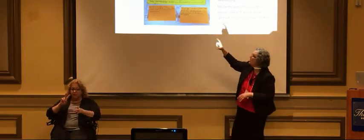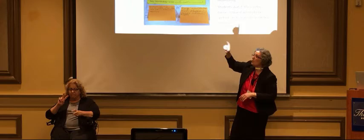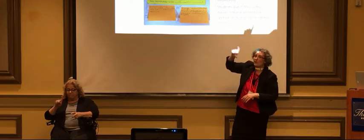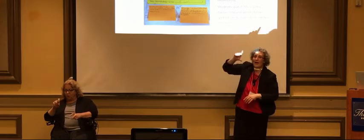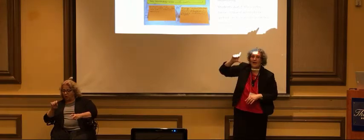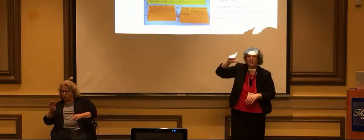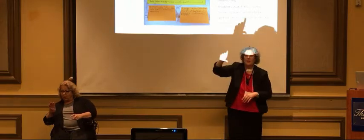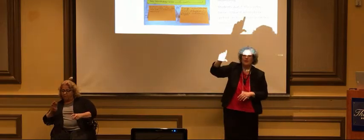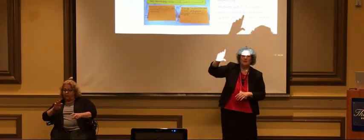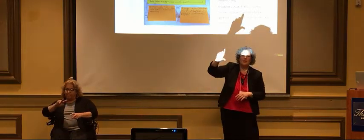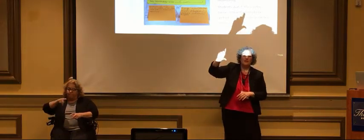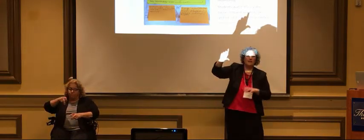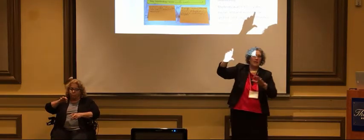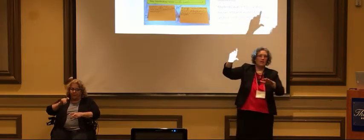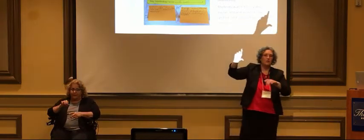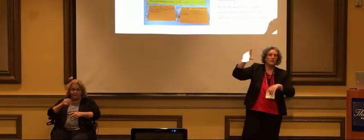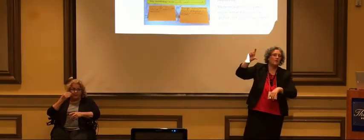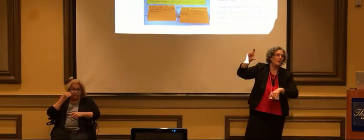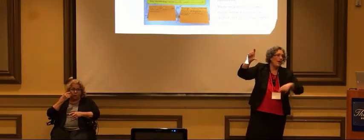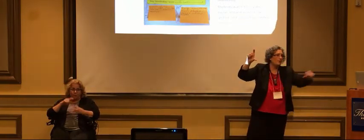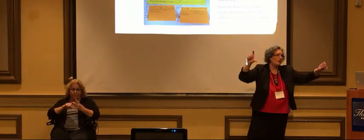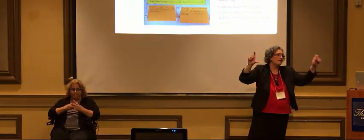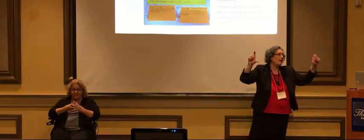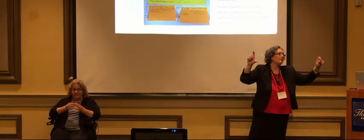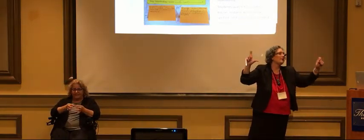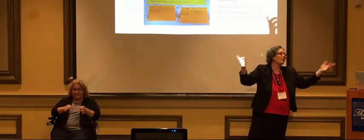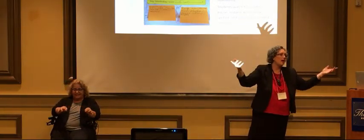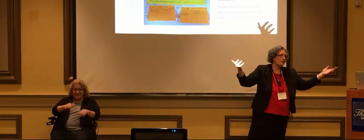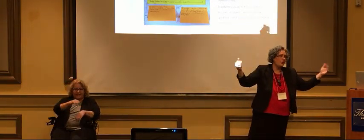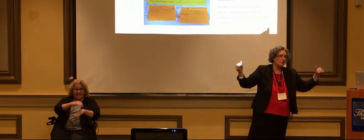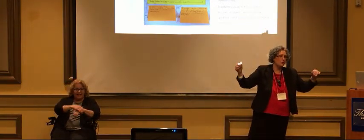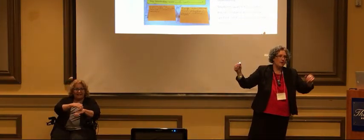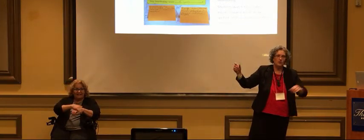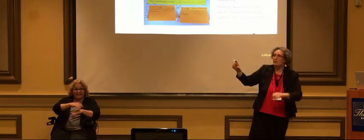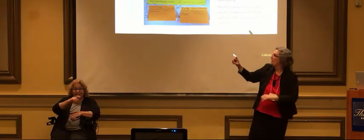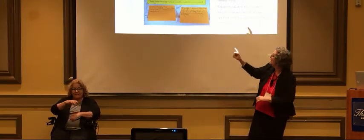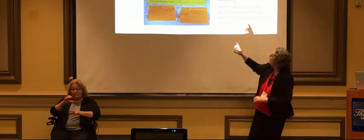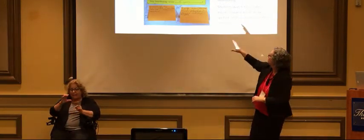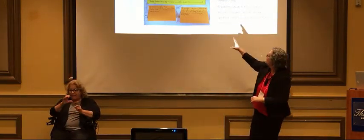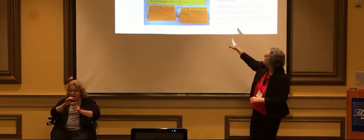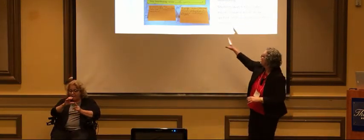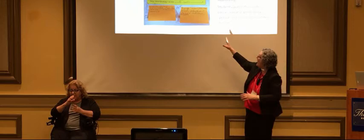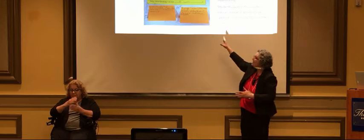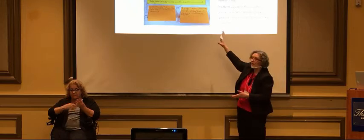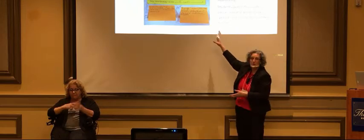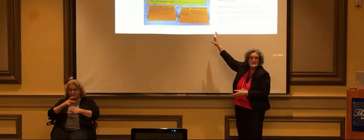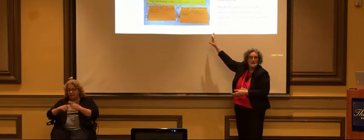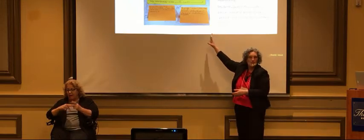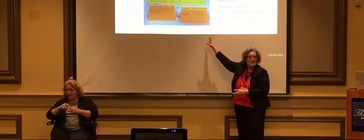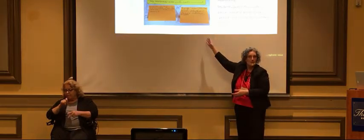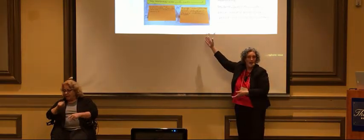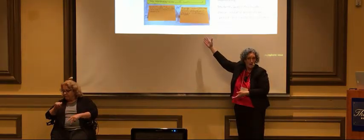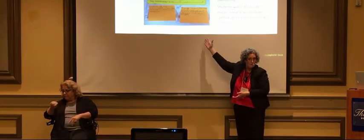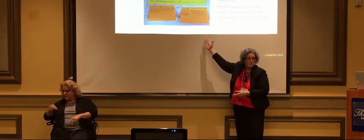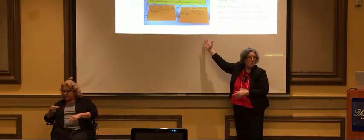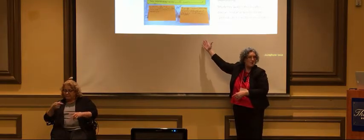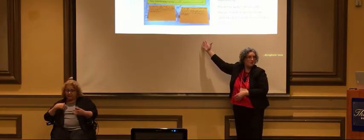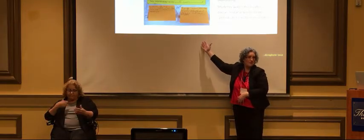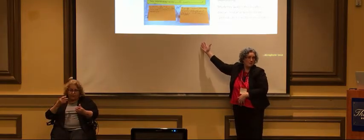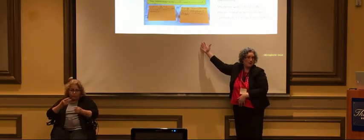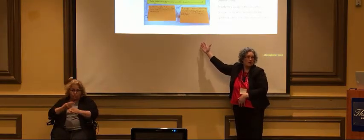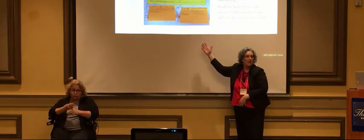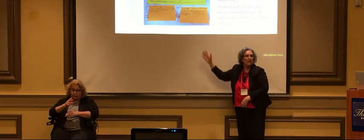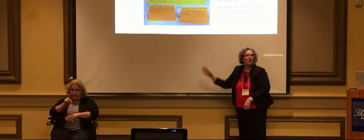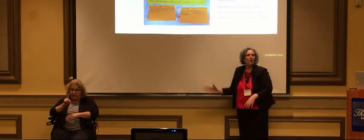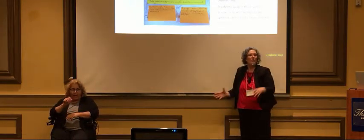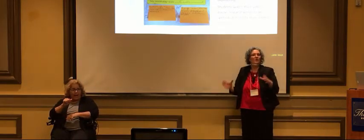they know that the beginning of a sentence in English needs to be capitalized and have some kind of punctuation? Can they use adjectives? I have a few